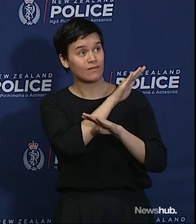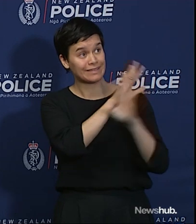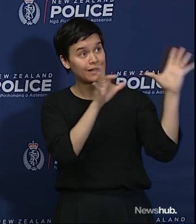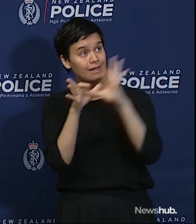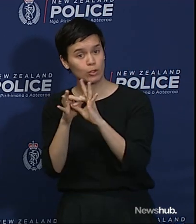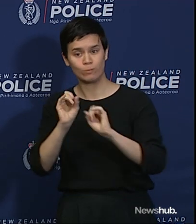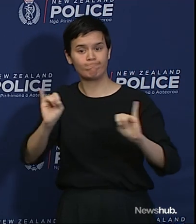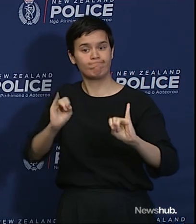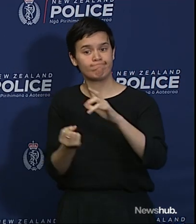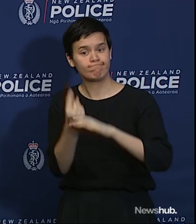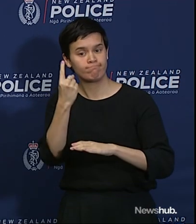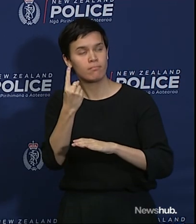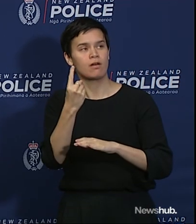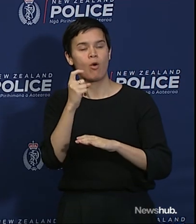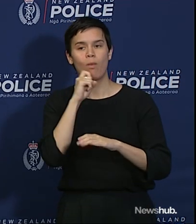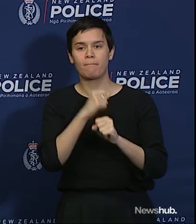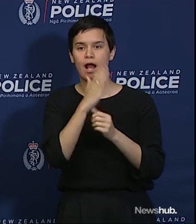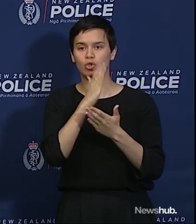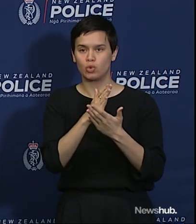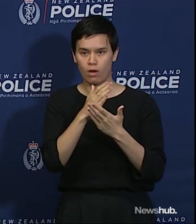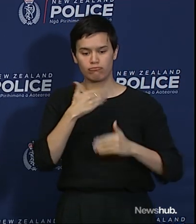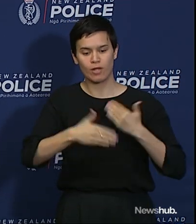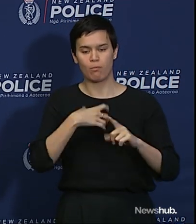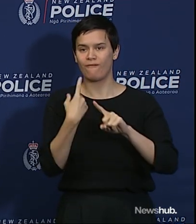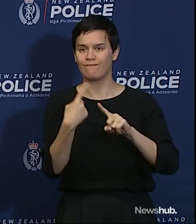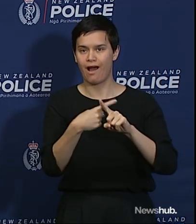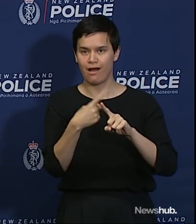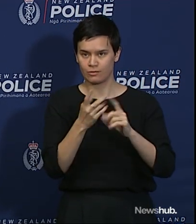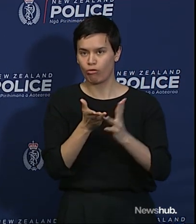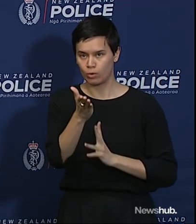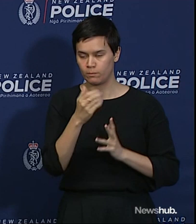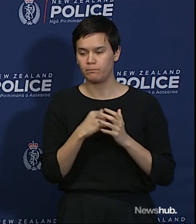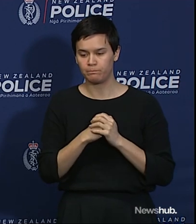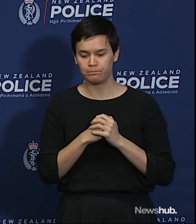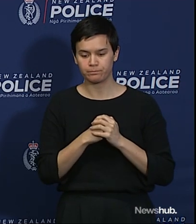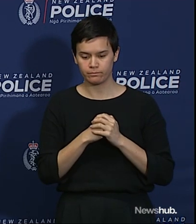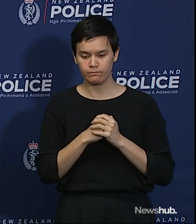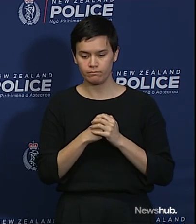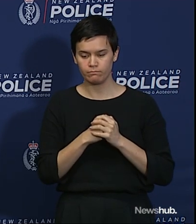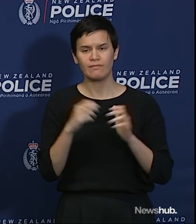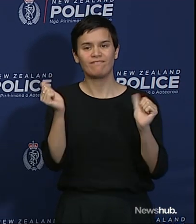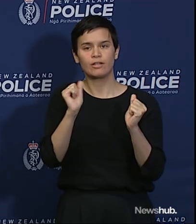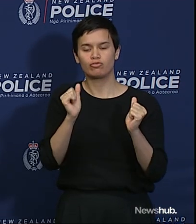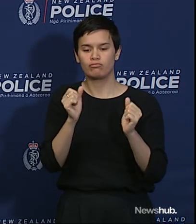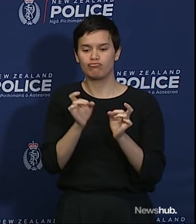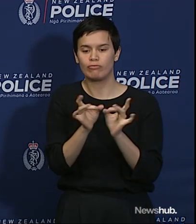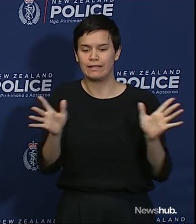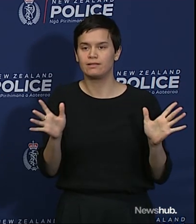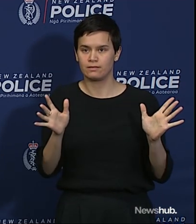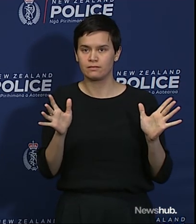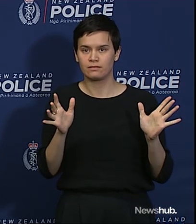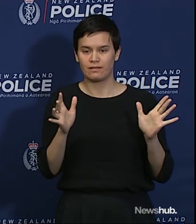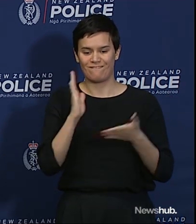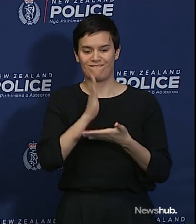these. The National Emergency Management Agency has issued an all-of-government fact sheet for public use, providing